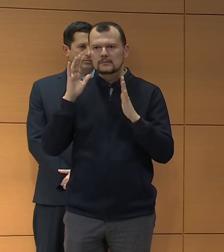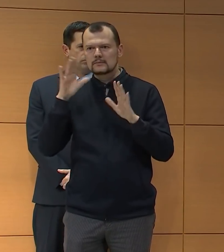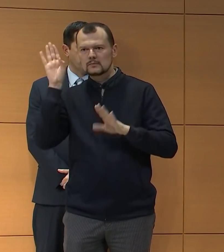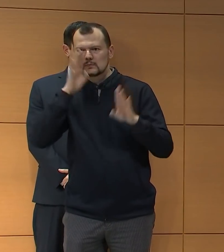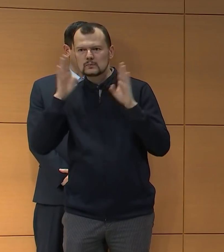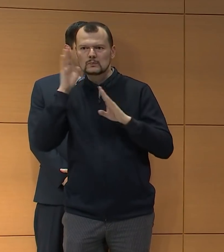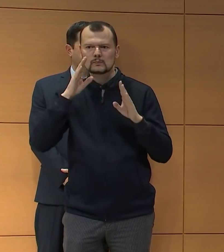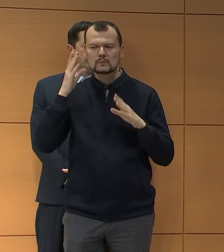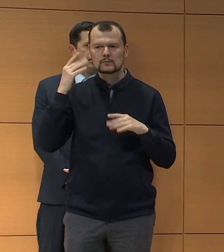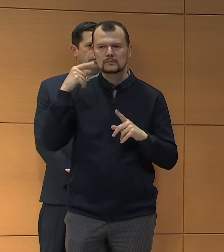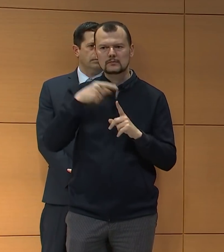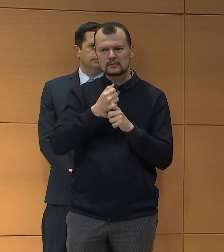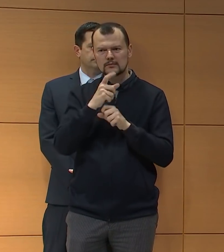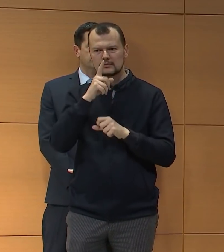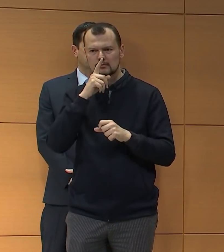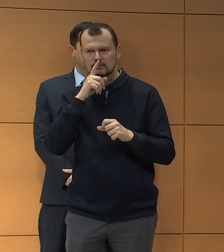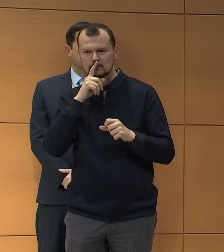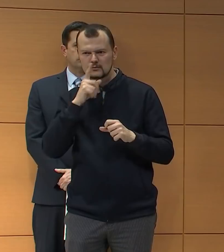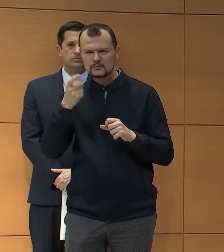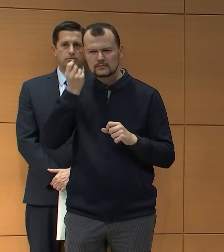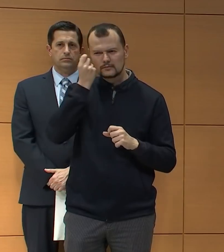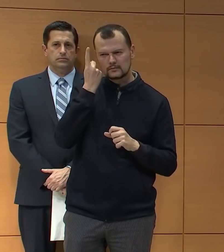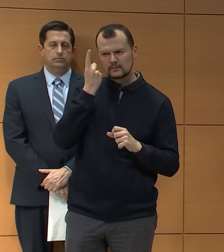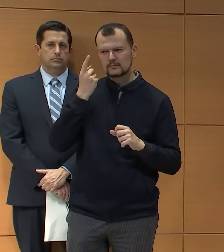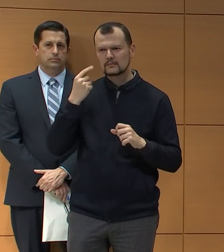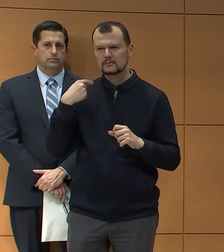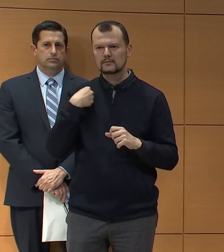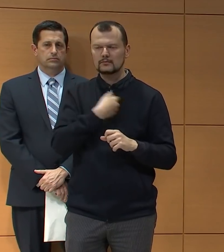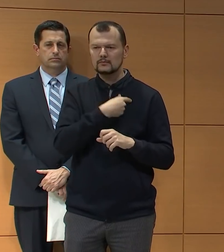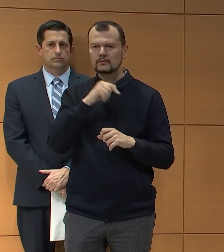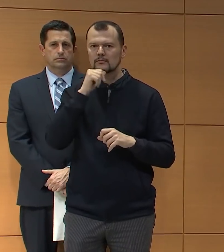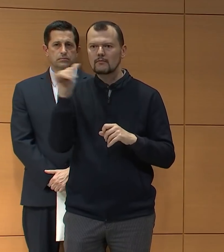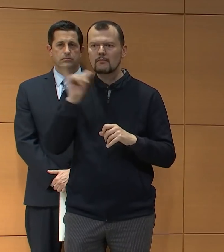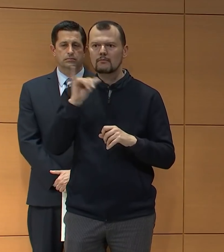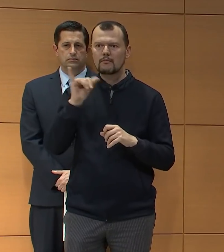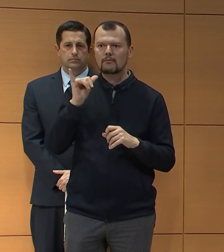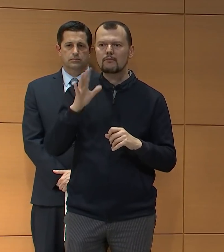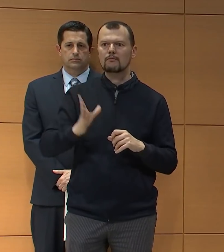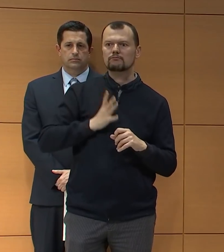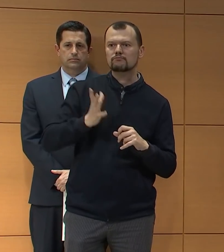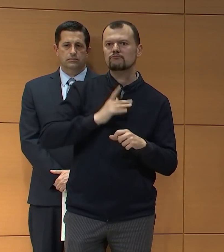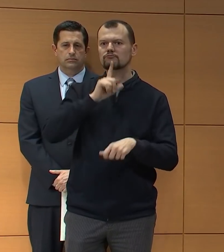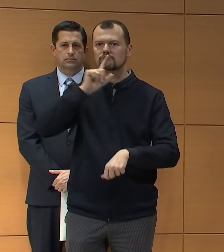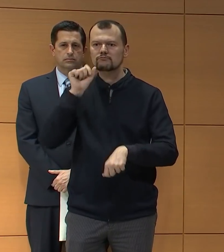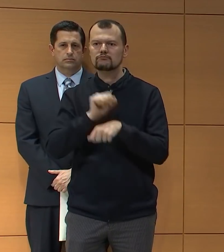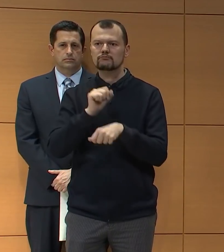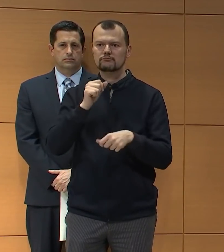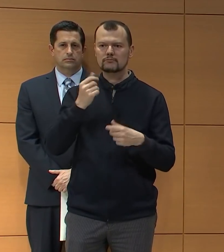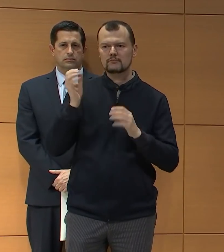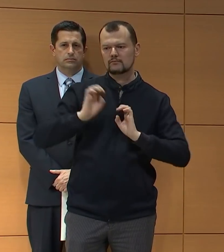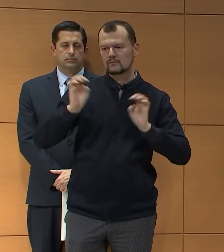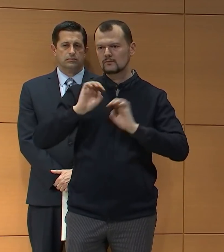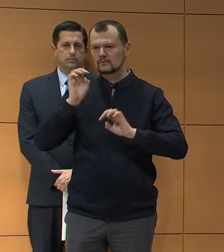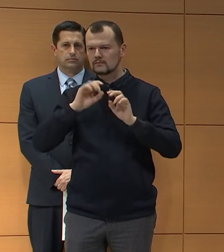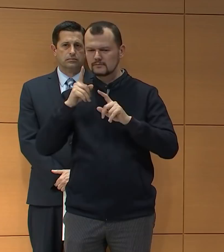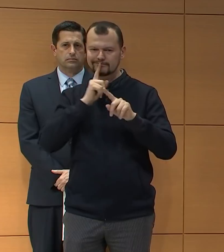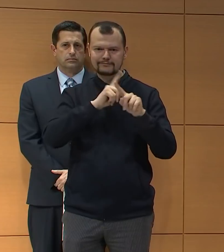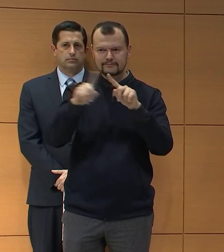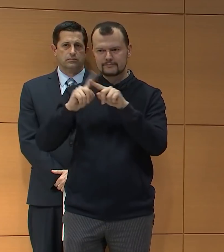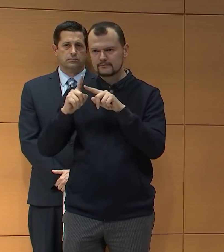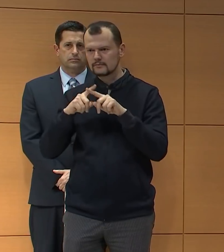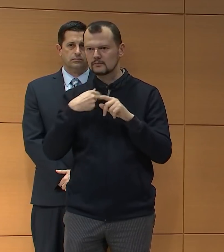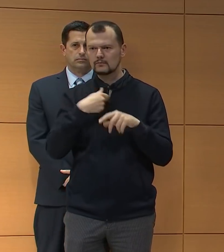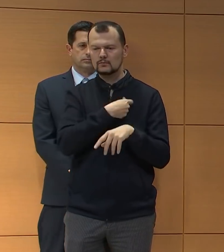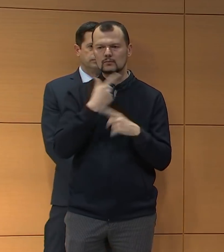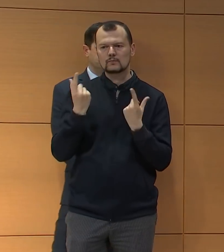framework in mind. And so we don't have anything official to announce today, but we are evaluating a number of different things that we can do to help in that